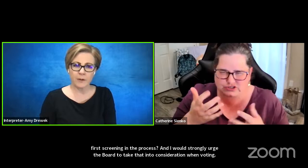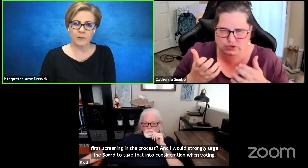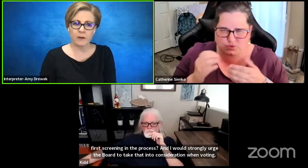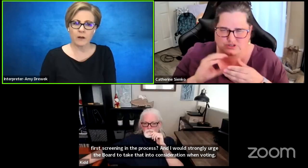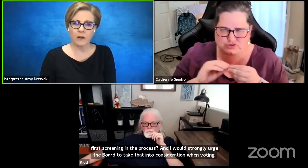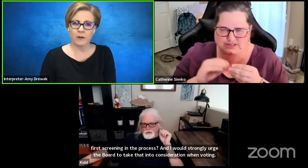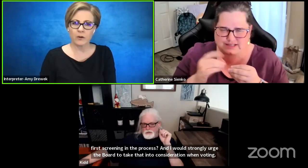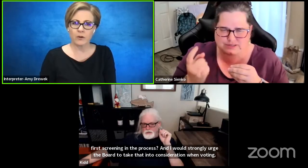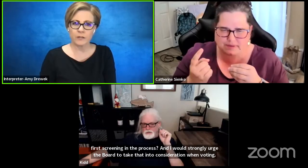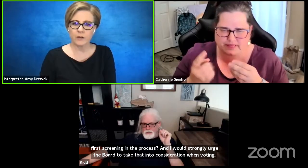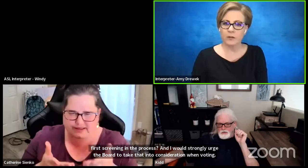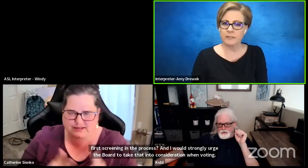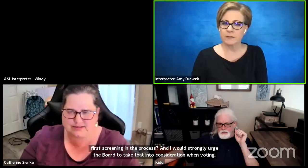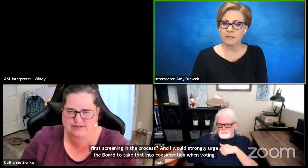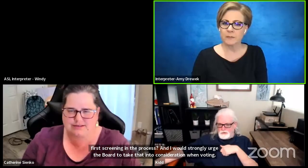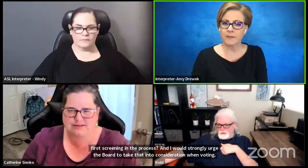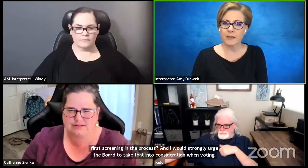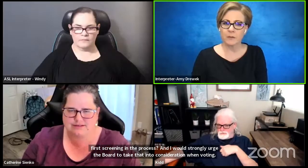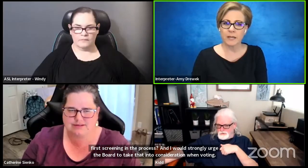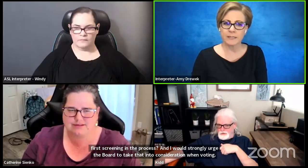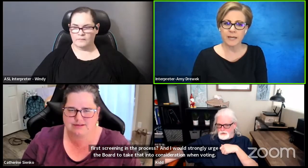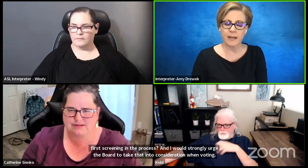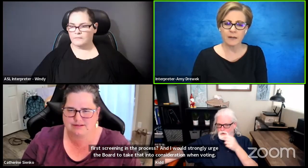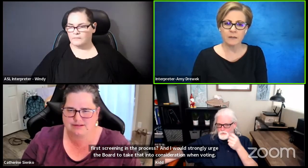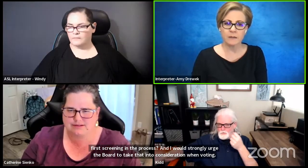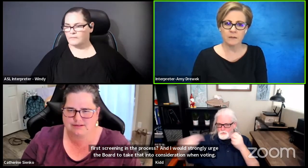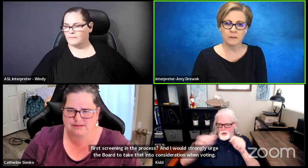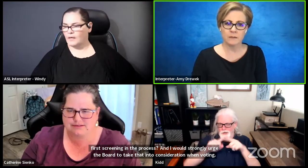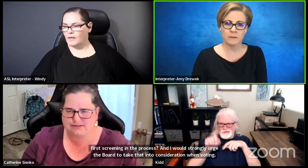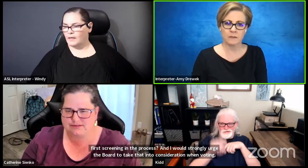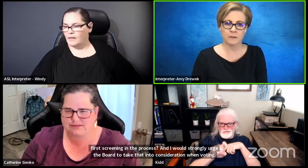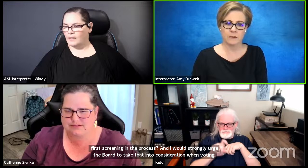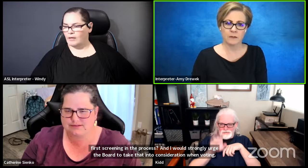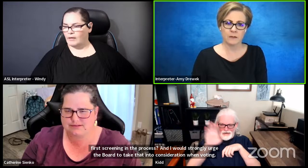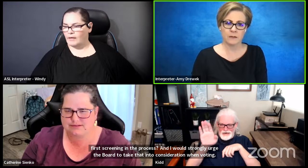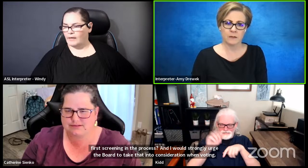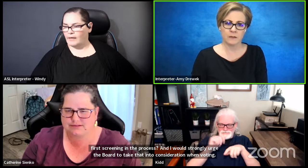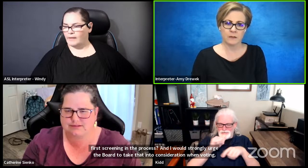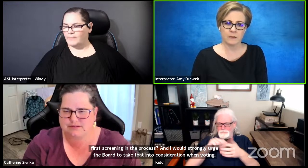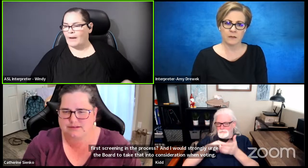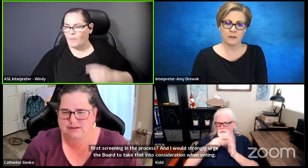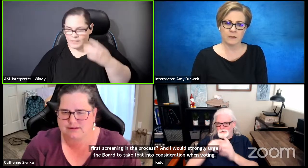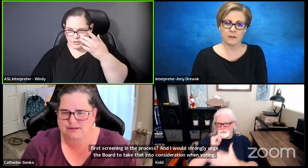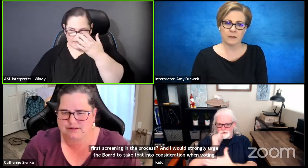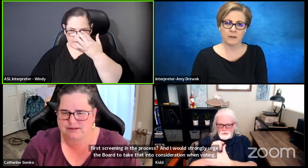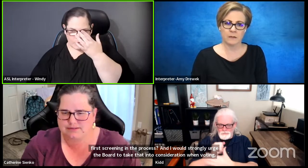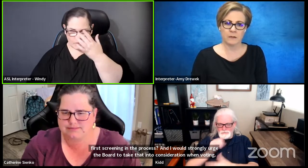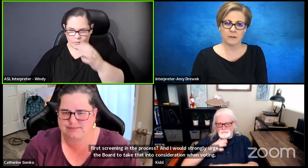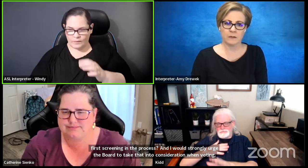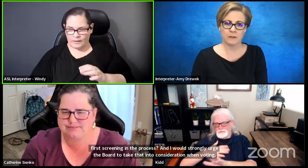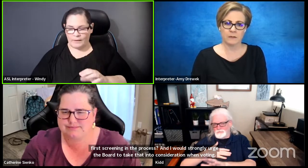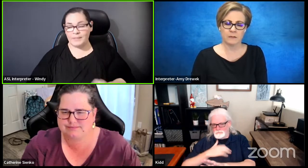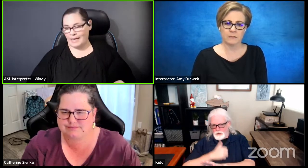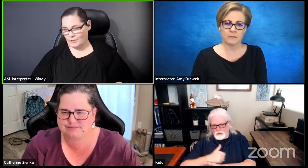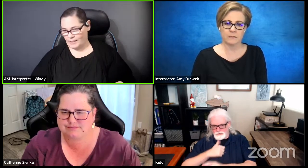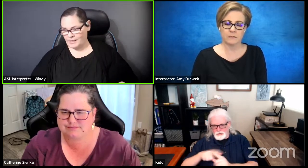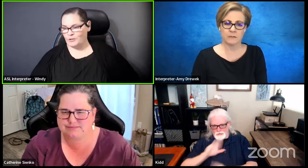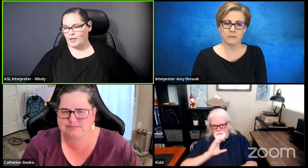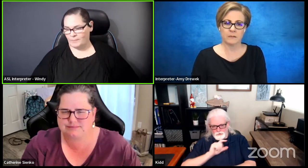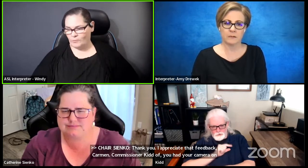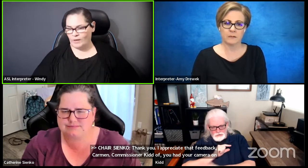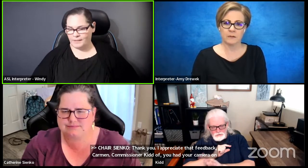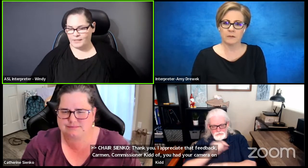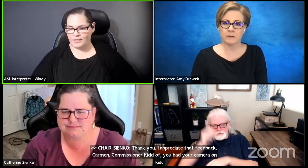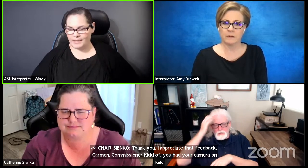you had your camera on earlier. Is there something that you would like to add? I was not trying